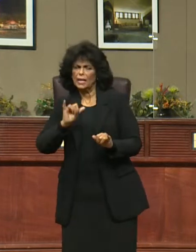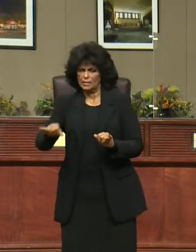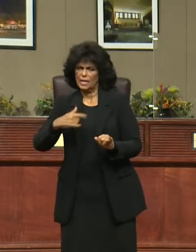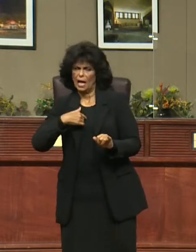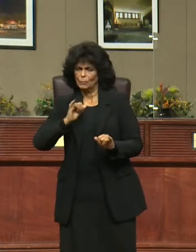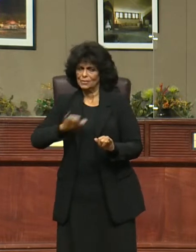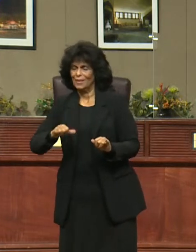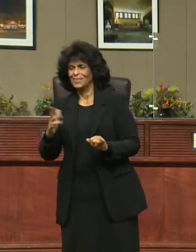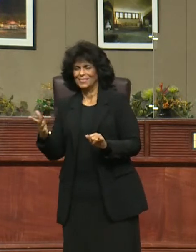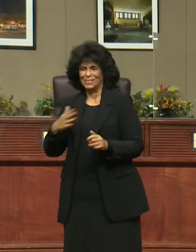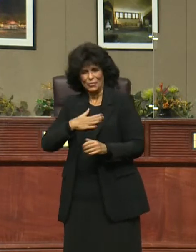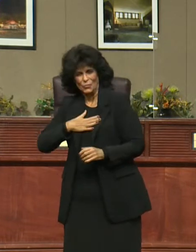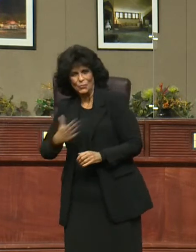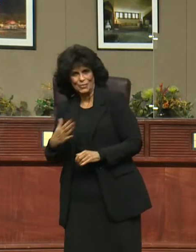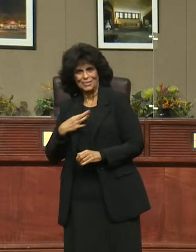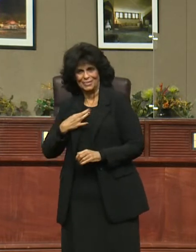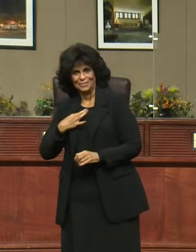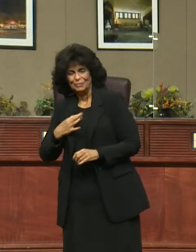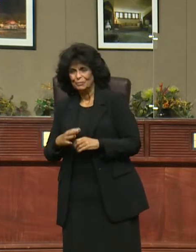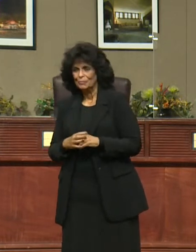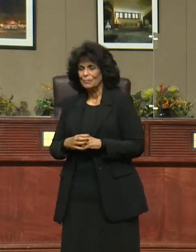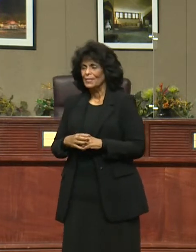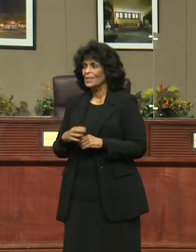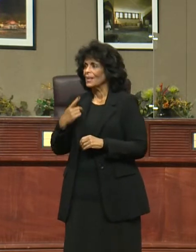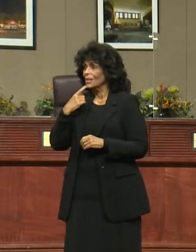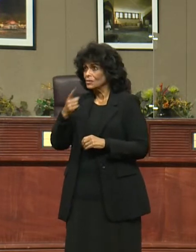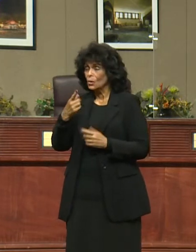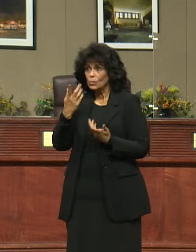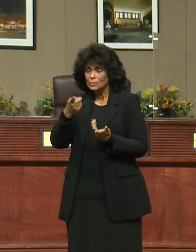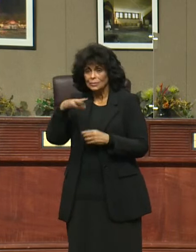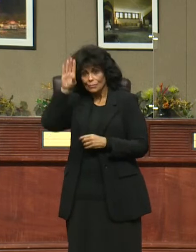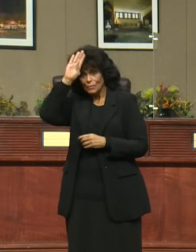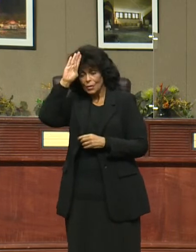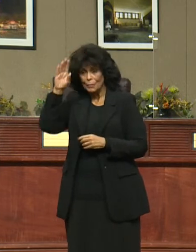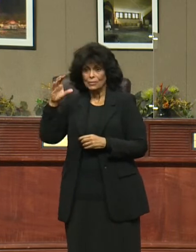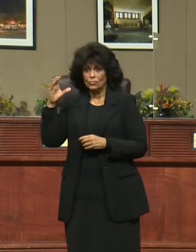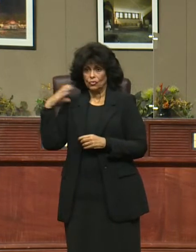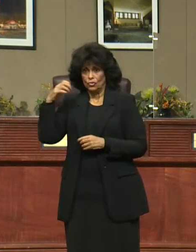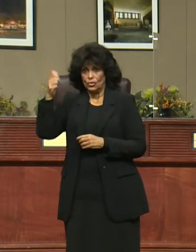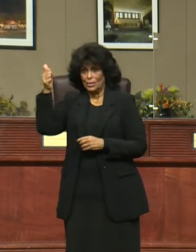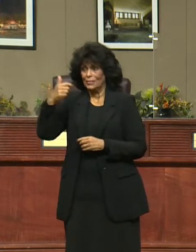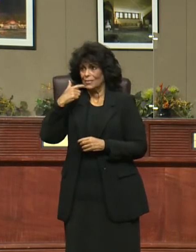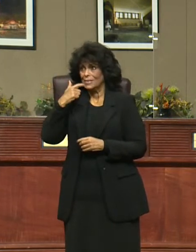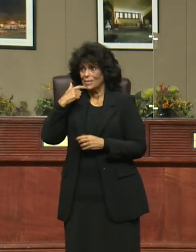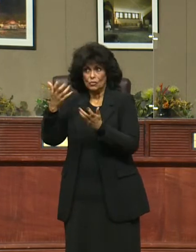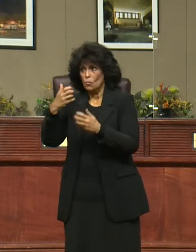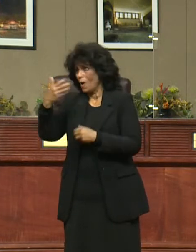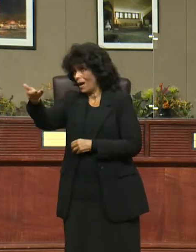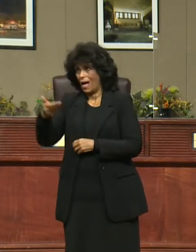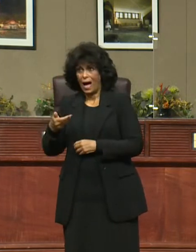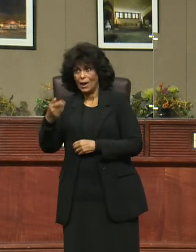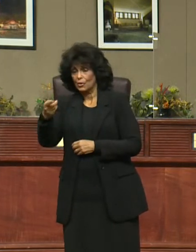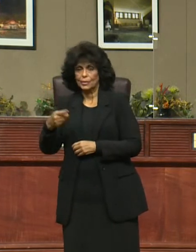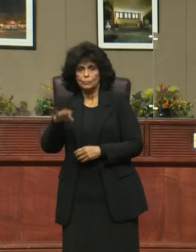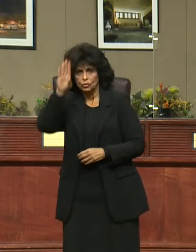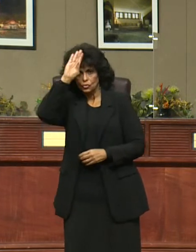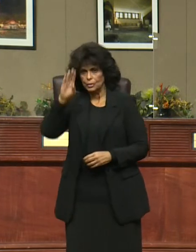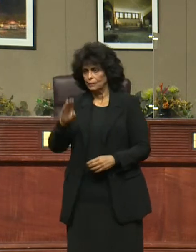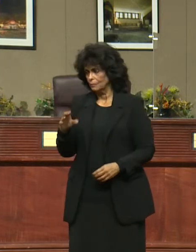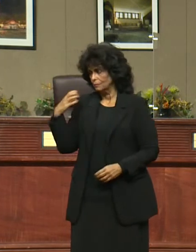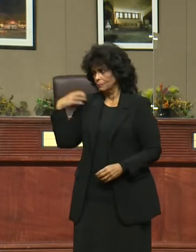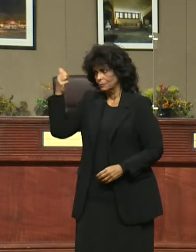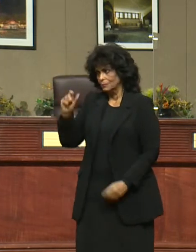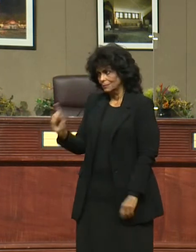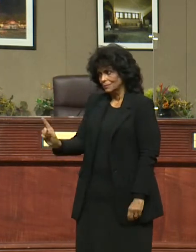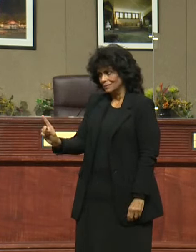mentioned to fire chief, although he said not to think about it, that if they want, I will hire them. But the chief said, don't do it because I will